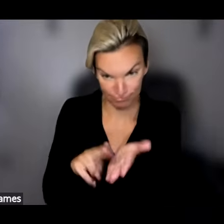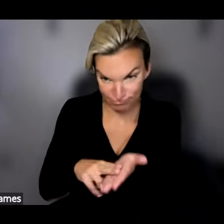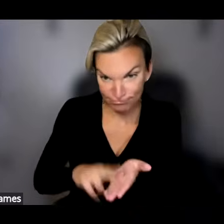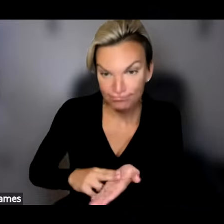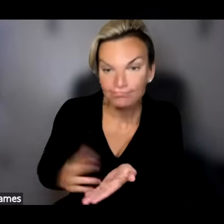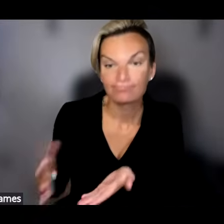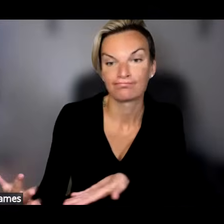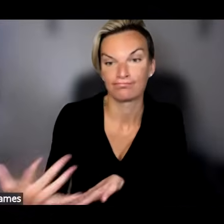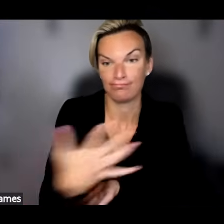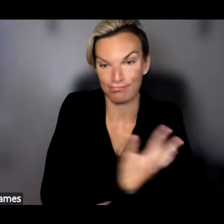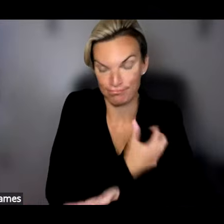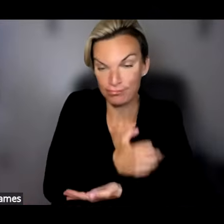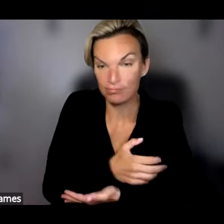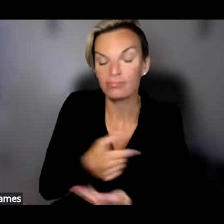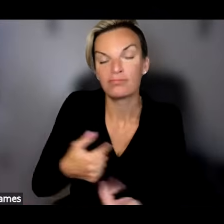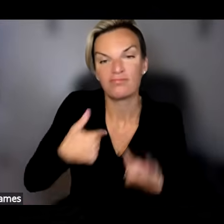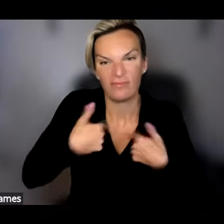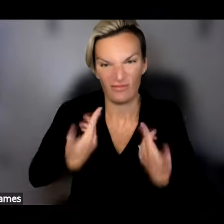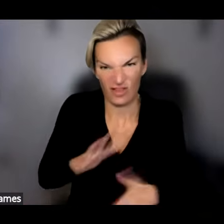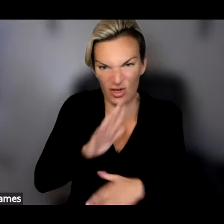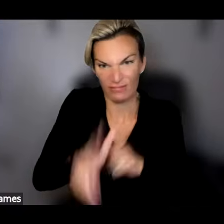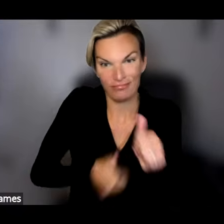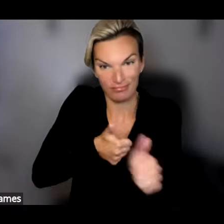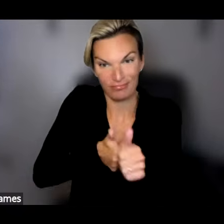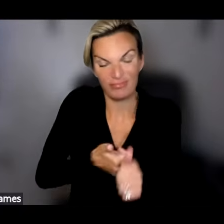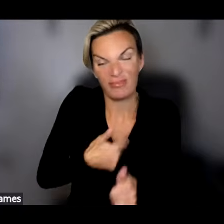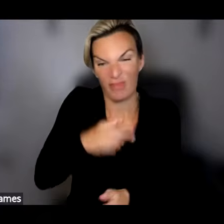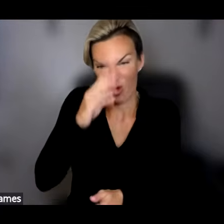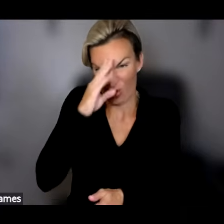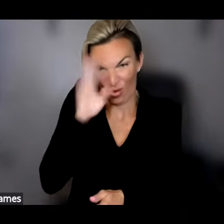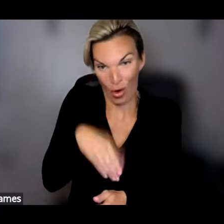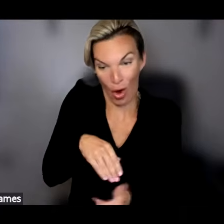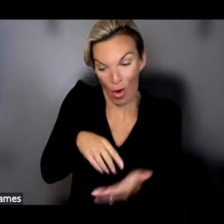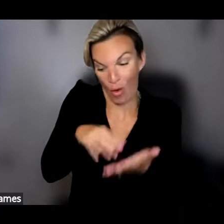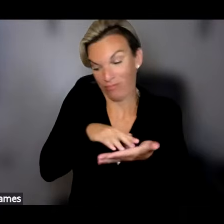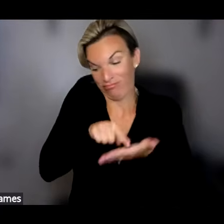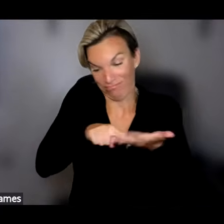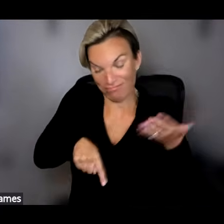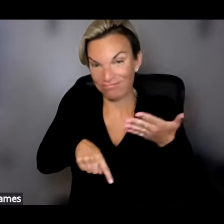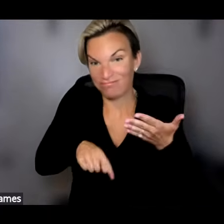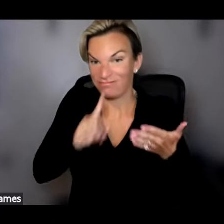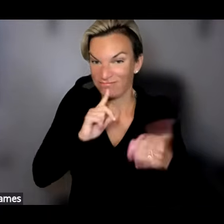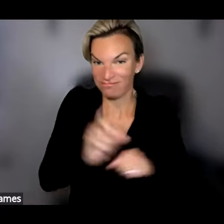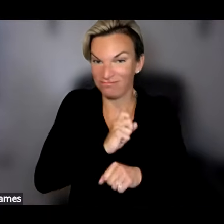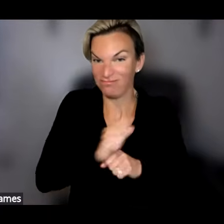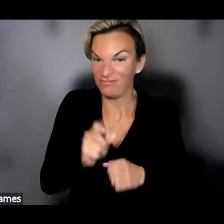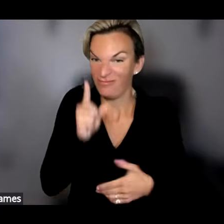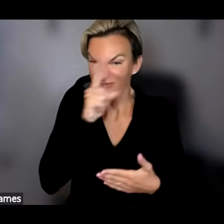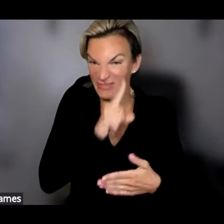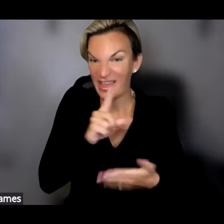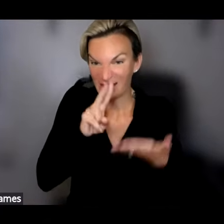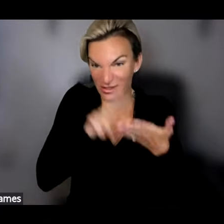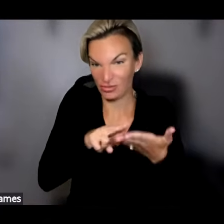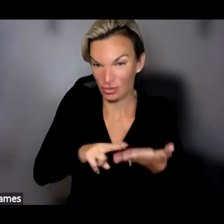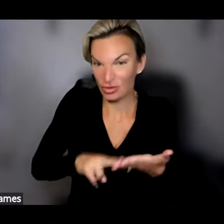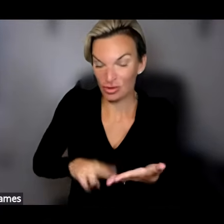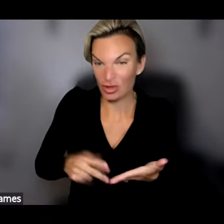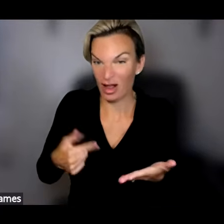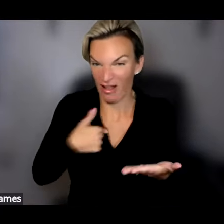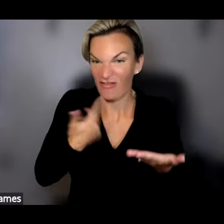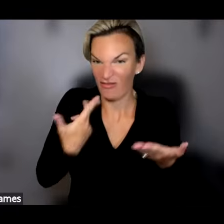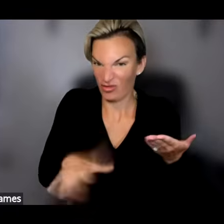candidate knowingly or aided and abetted the falsification of signatures in a circulator